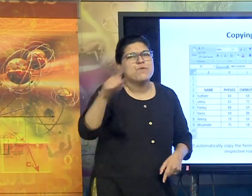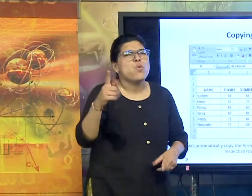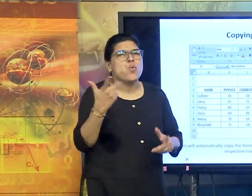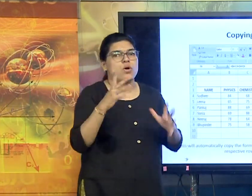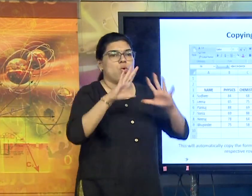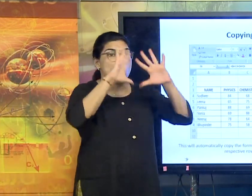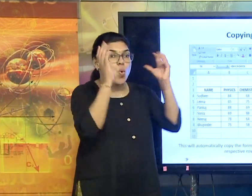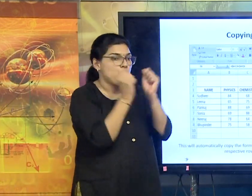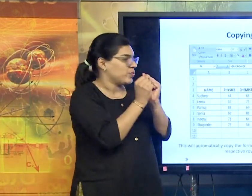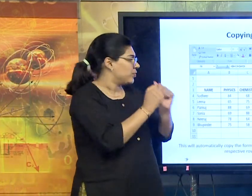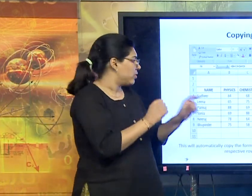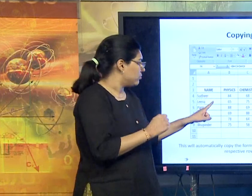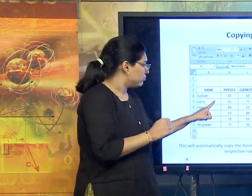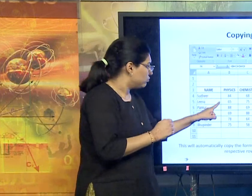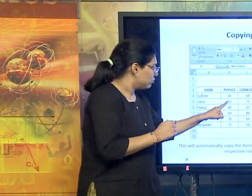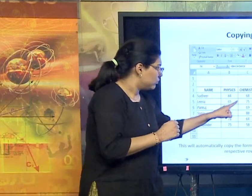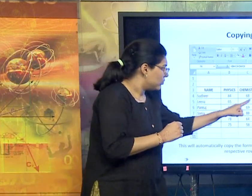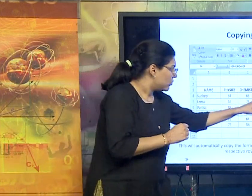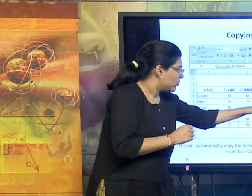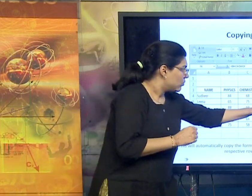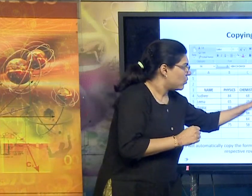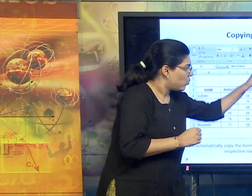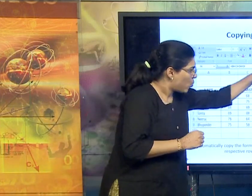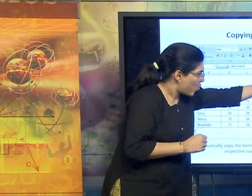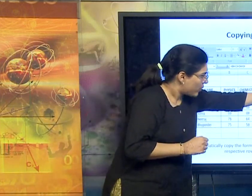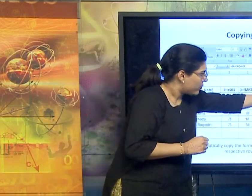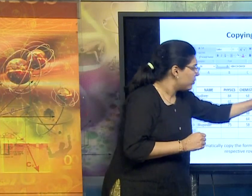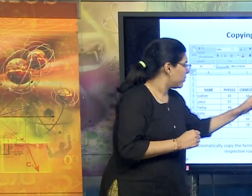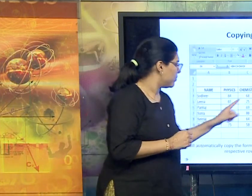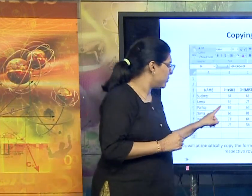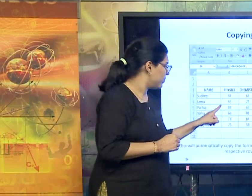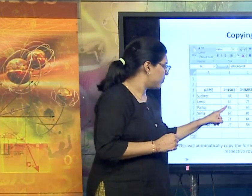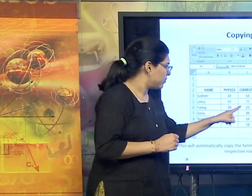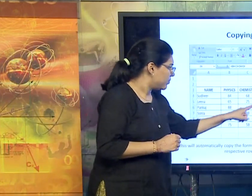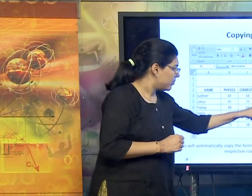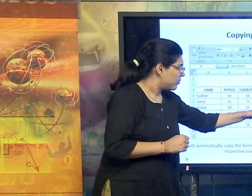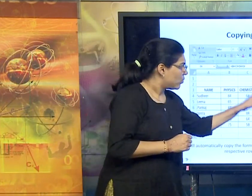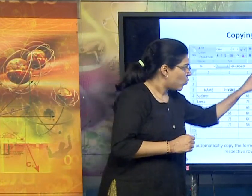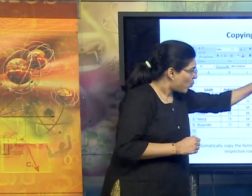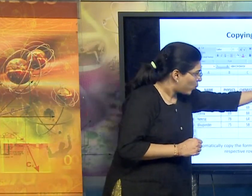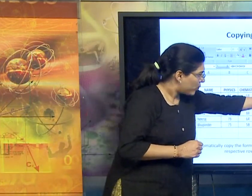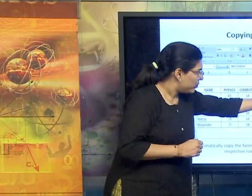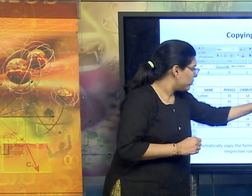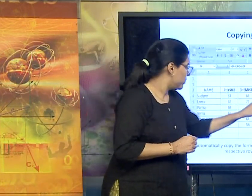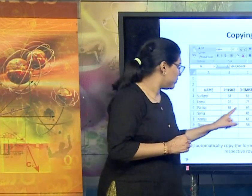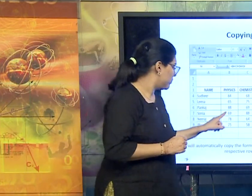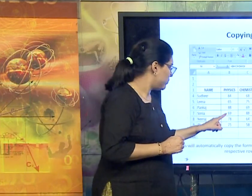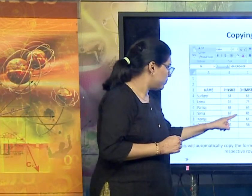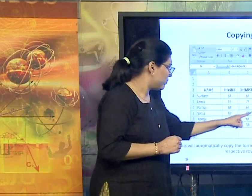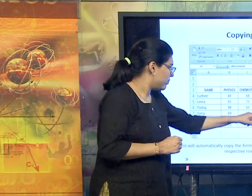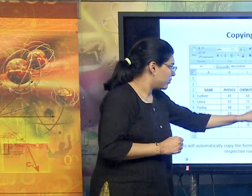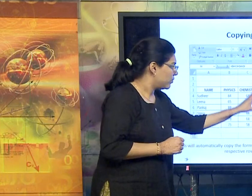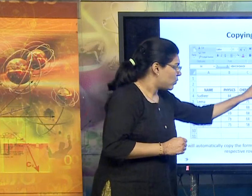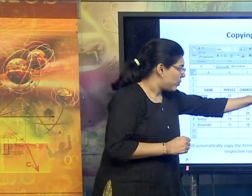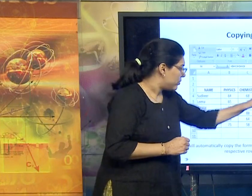that formula would be copied and the total would be shown in